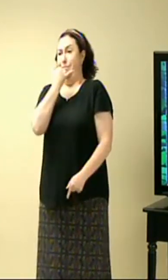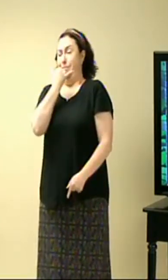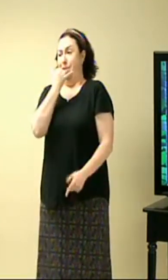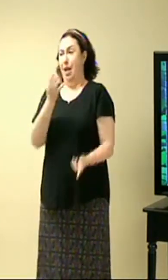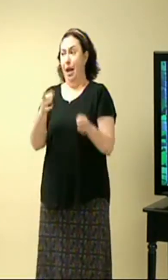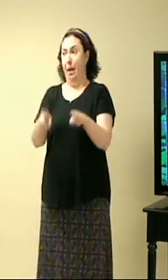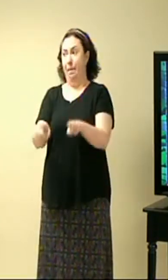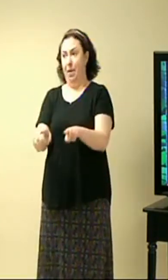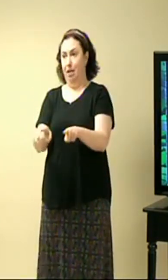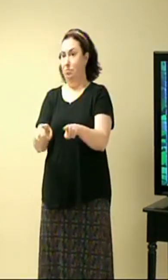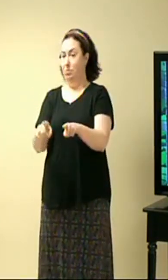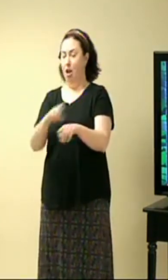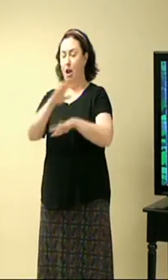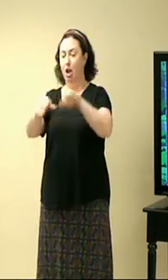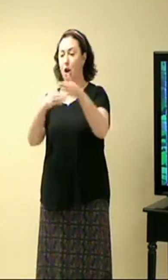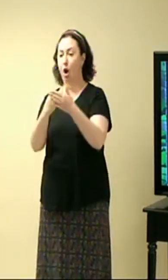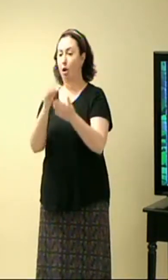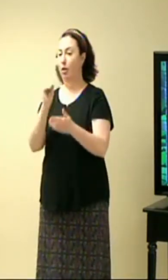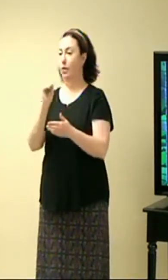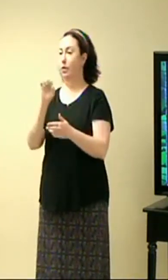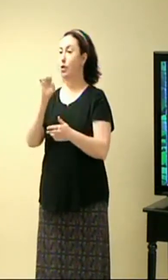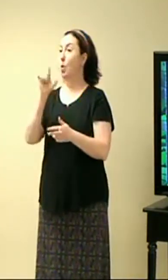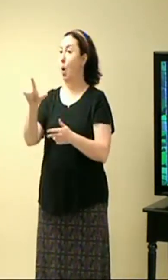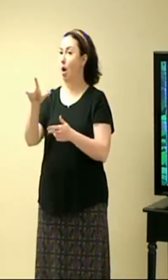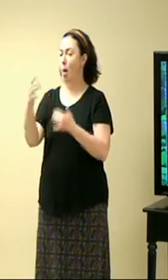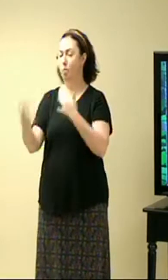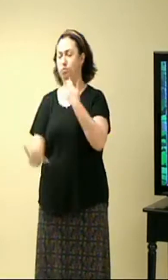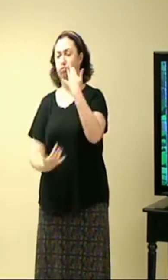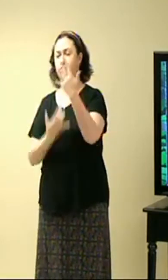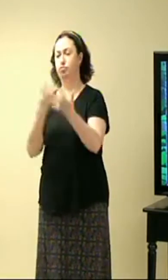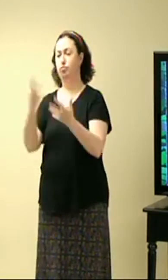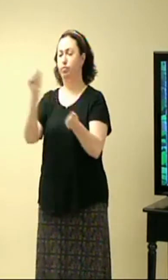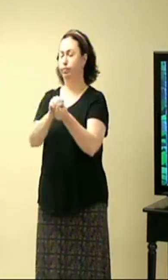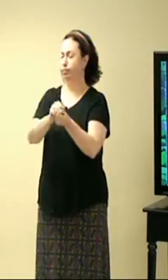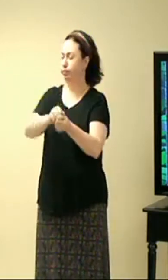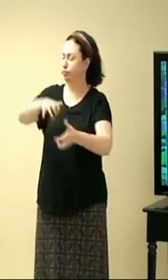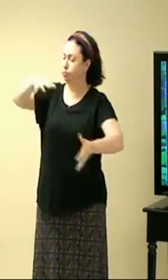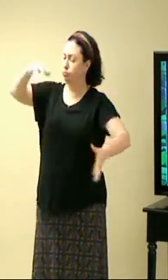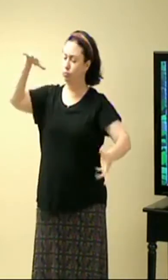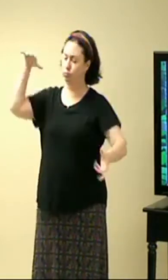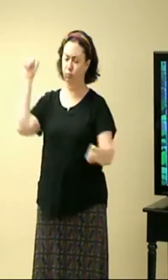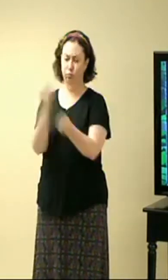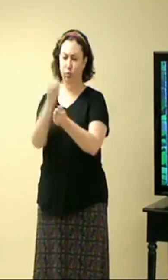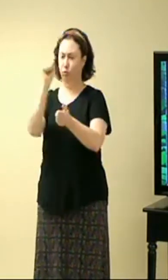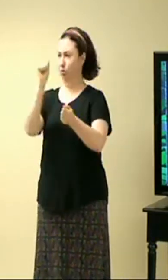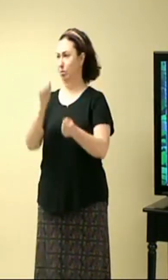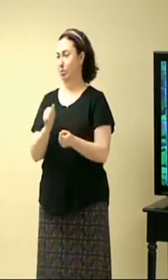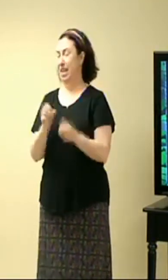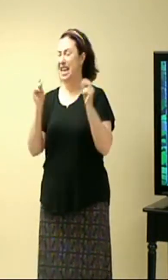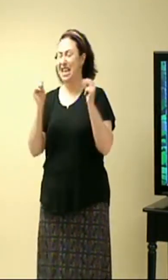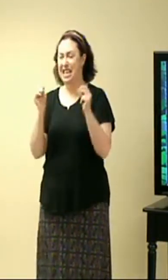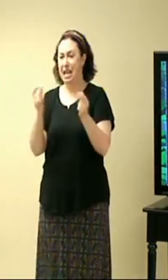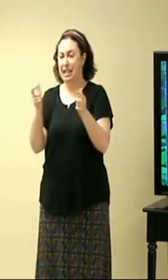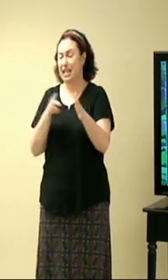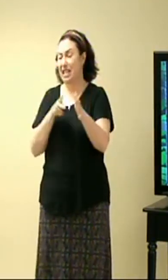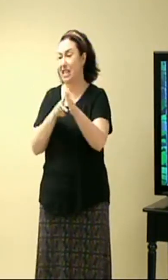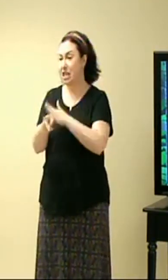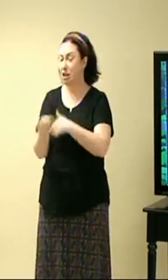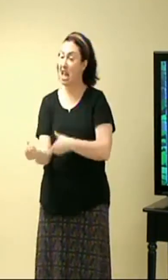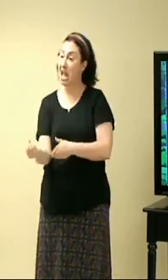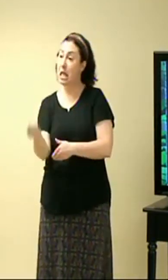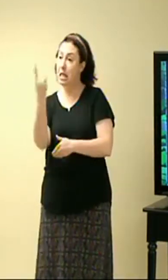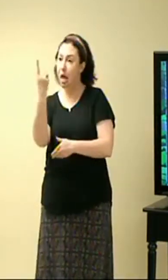fire, caused a huge explosion, instantly killed 11 of the crew members. 11 crew members, each one